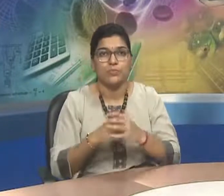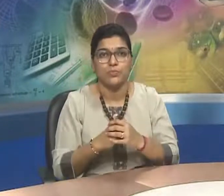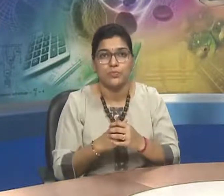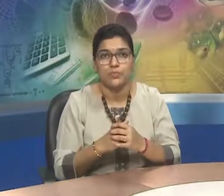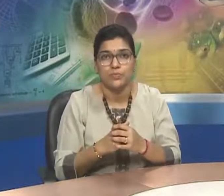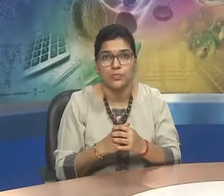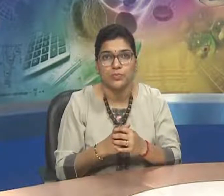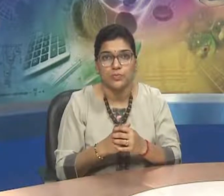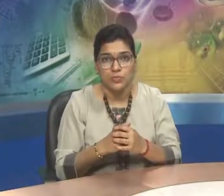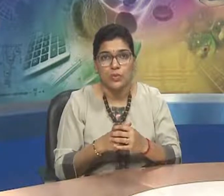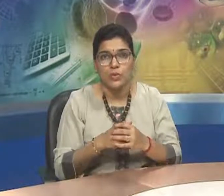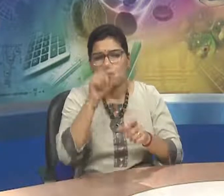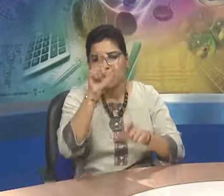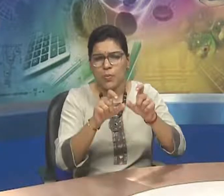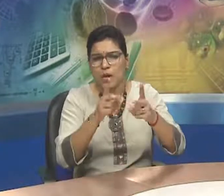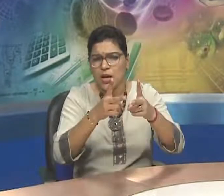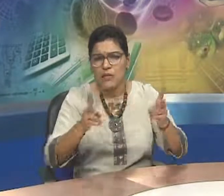Now, this is the fourth fundamental right.